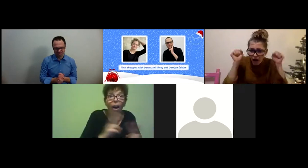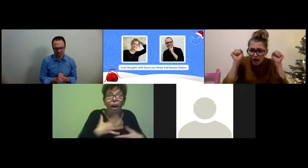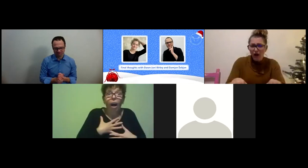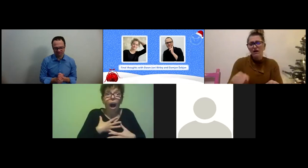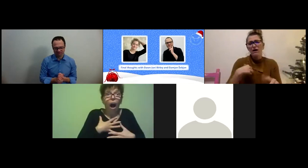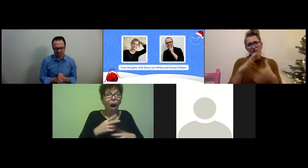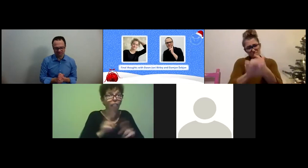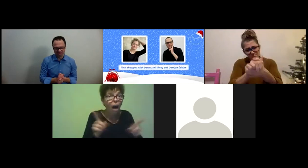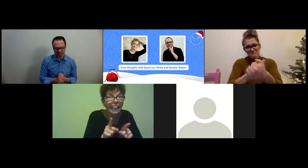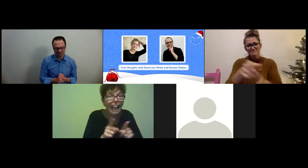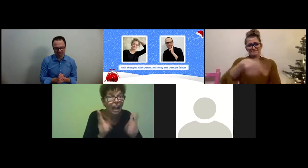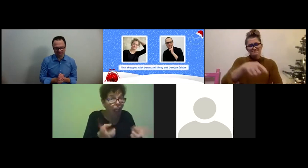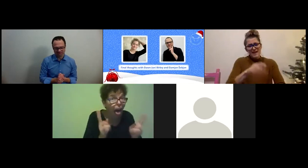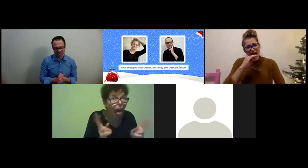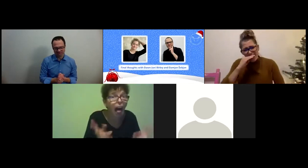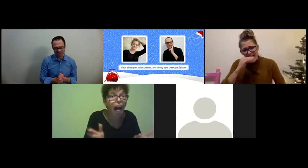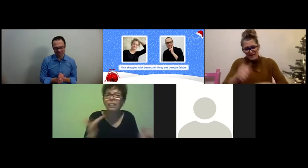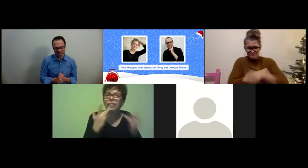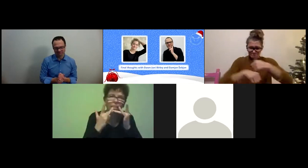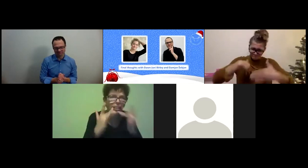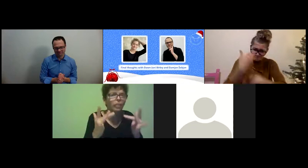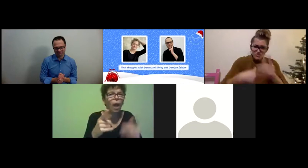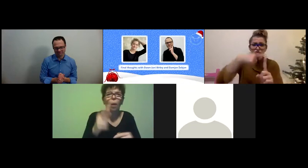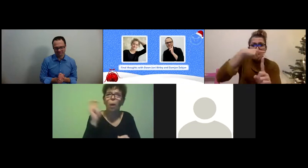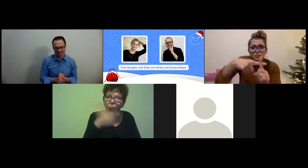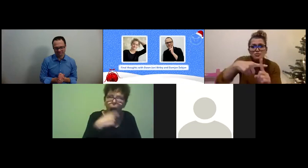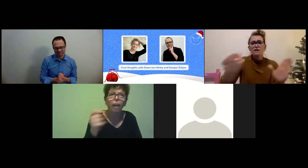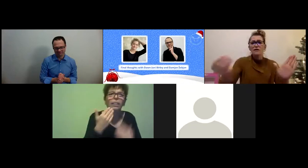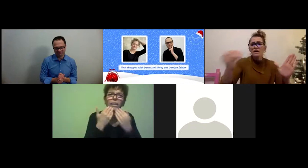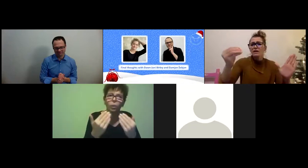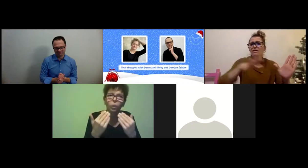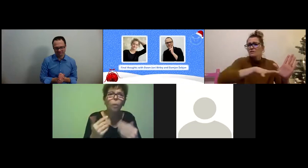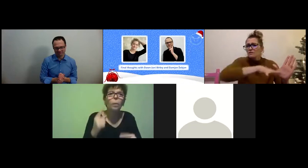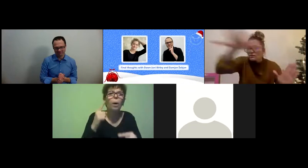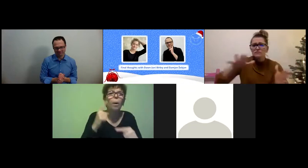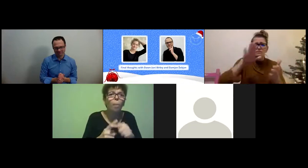I was being interpreted into all these national sign languages. You made it happen.